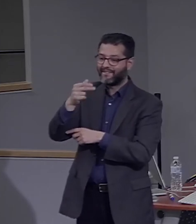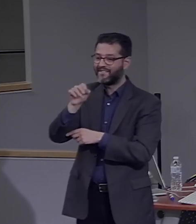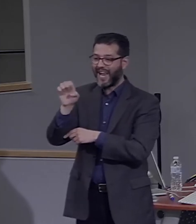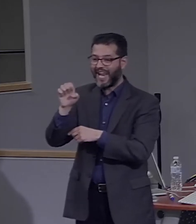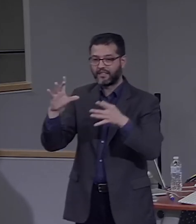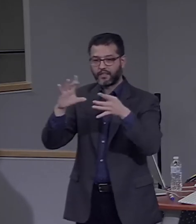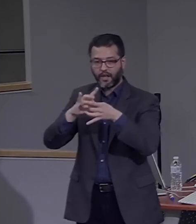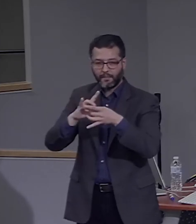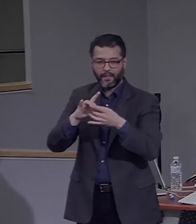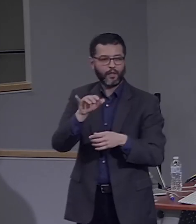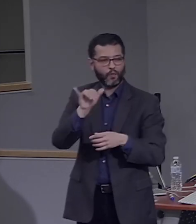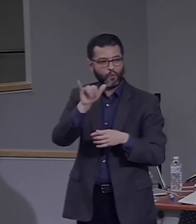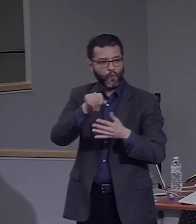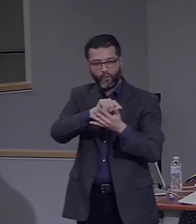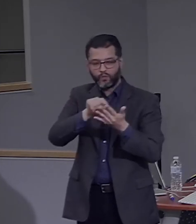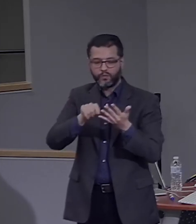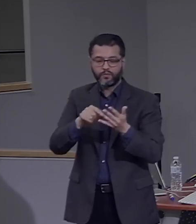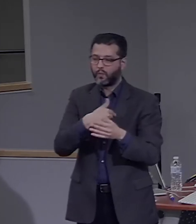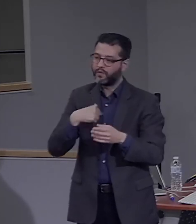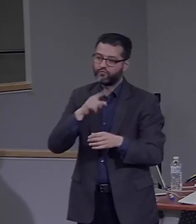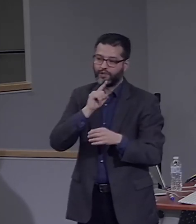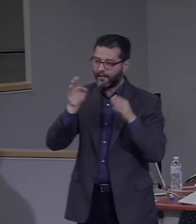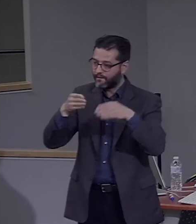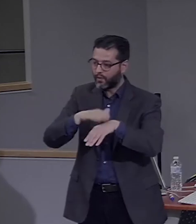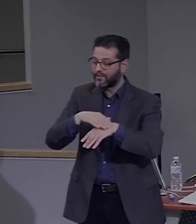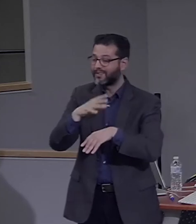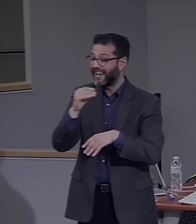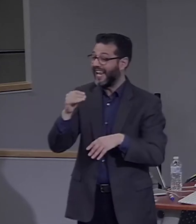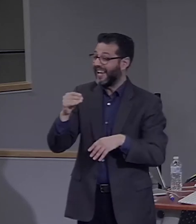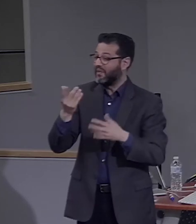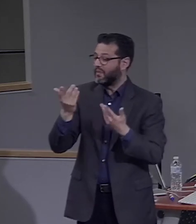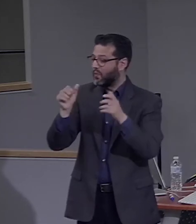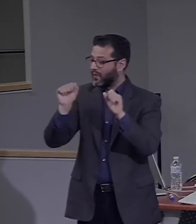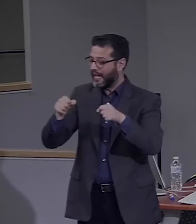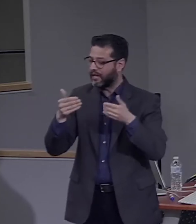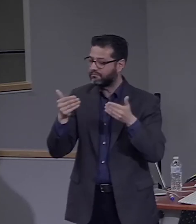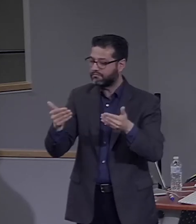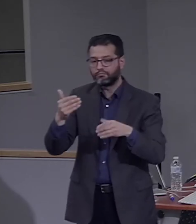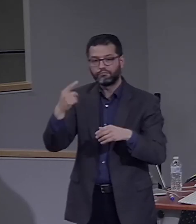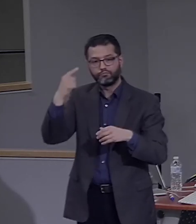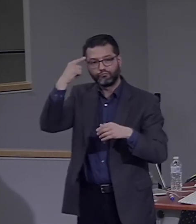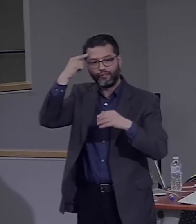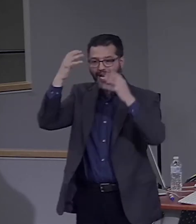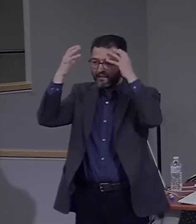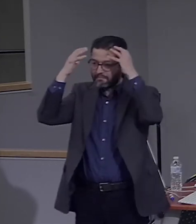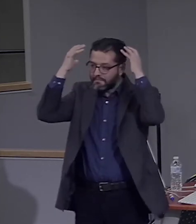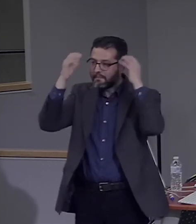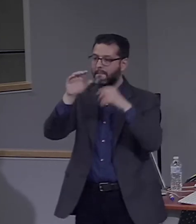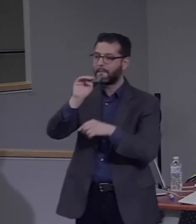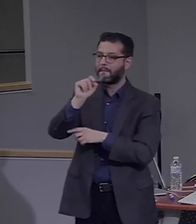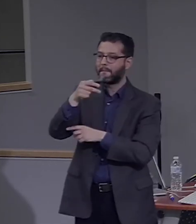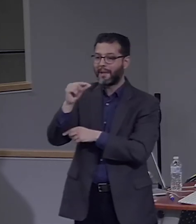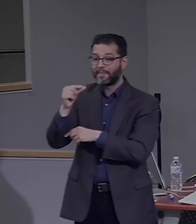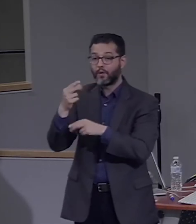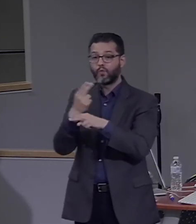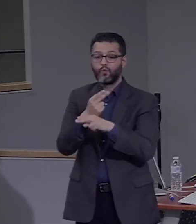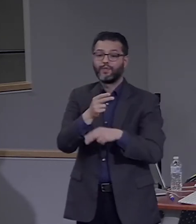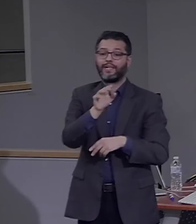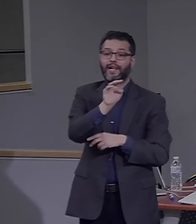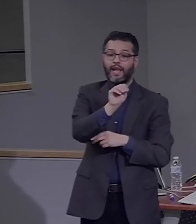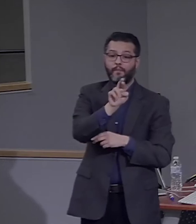it's an area that we're really focusing on and you can do brain mapping using MRI and fMRI acquired during